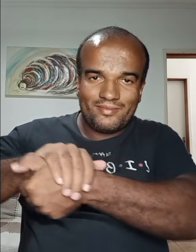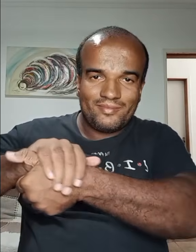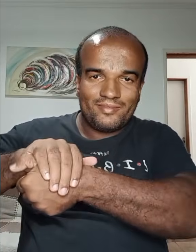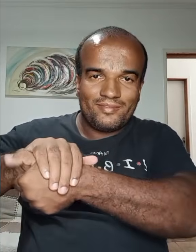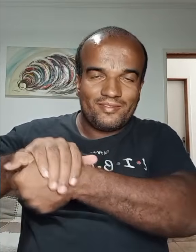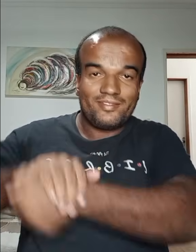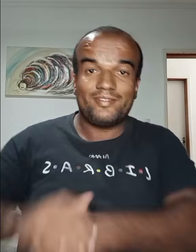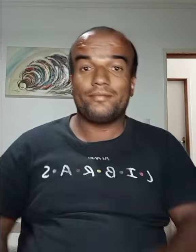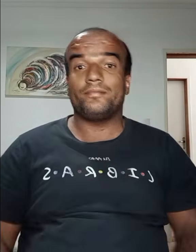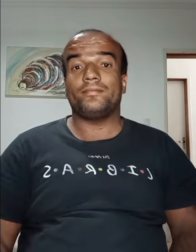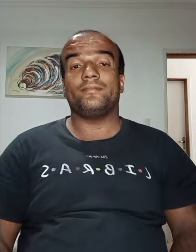Set me free.